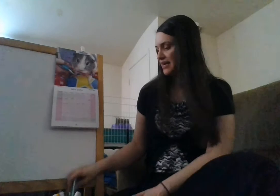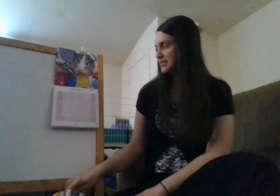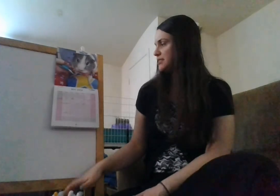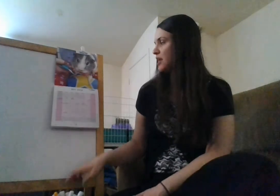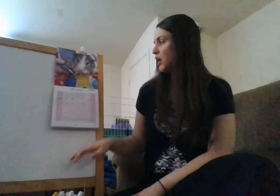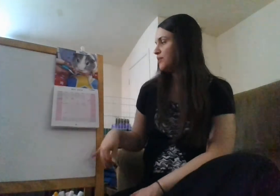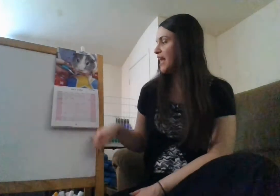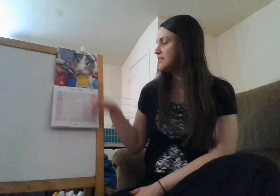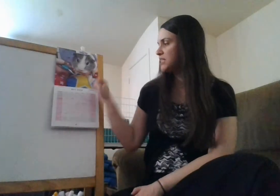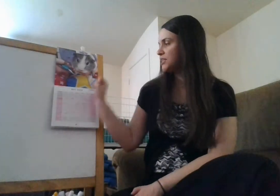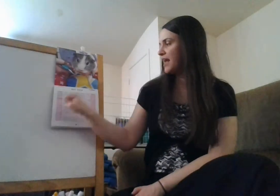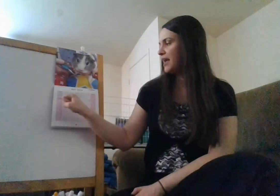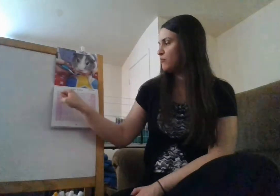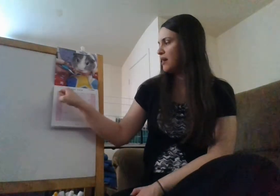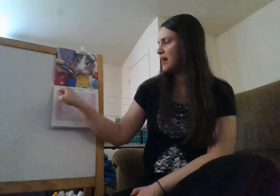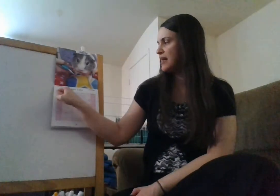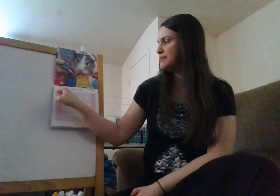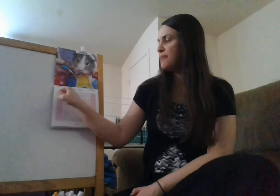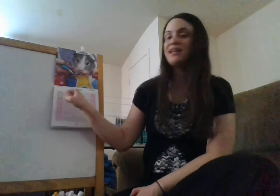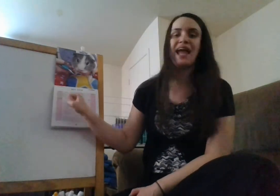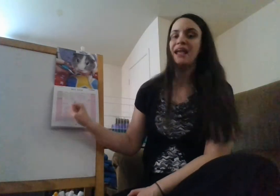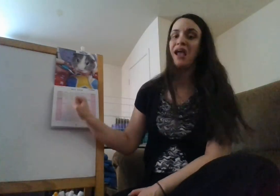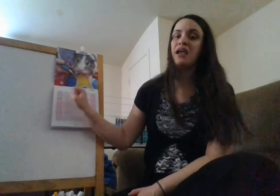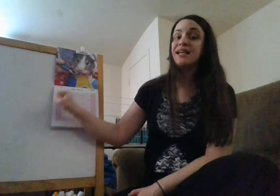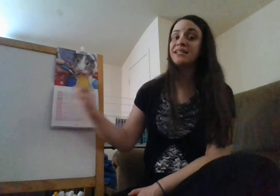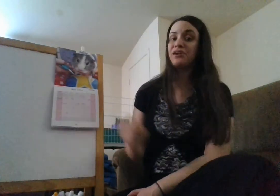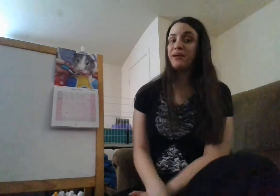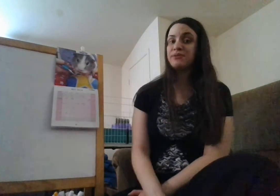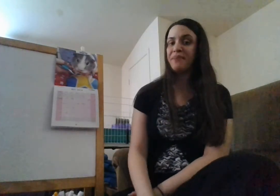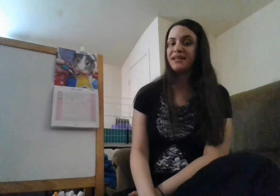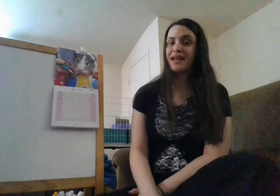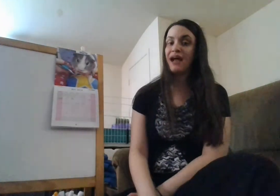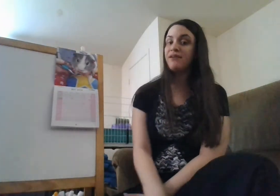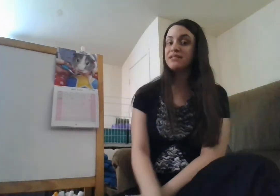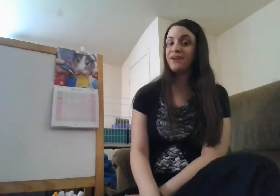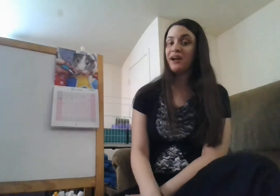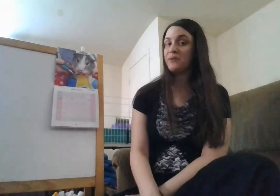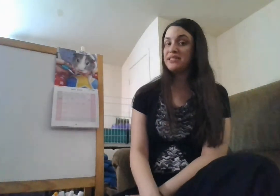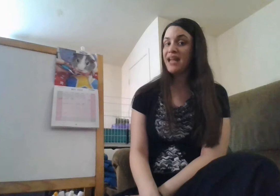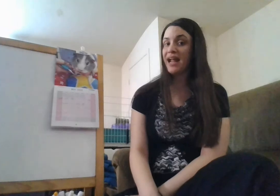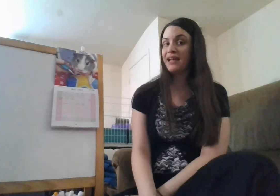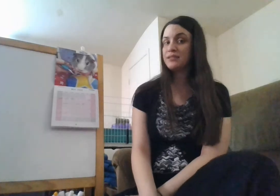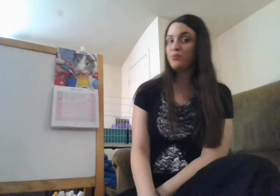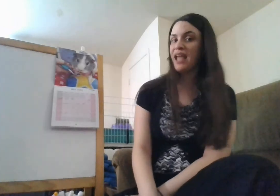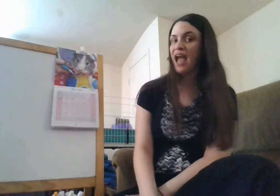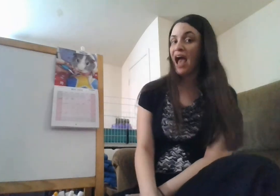is. So yesterday was Monday. Now let's figure out what today is. We